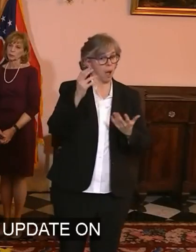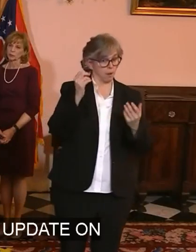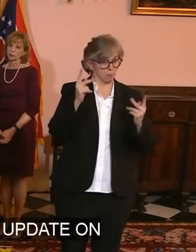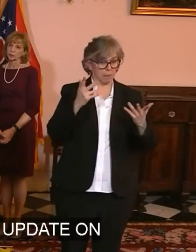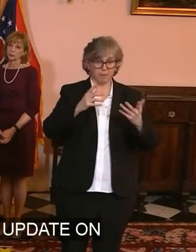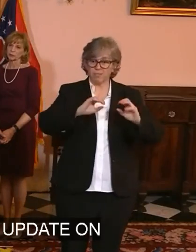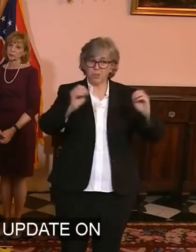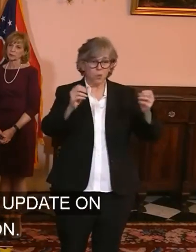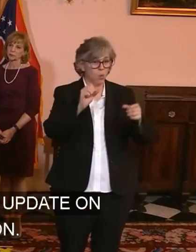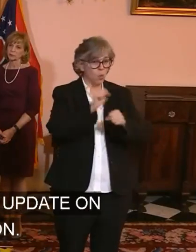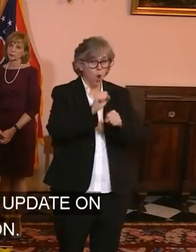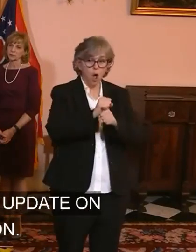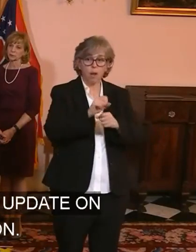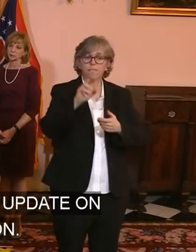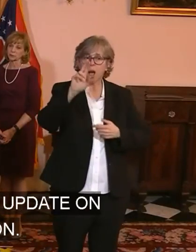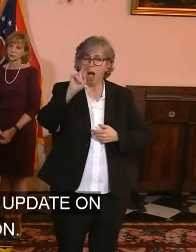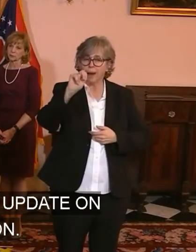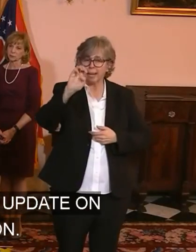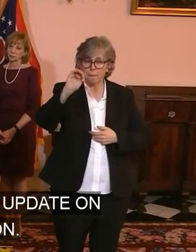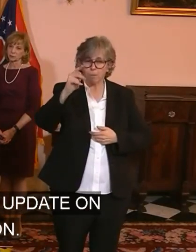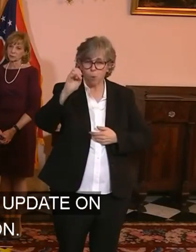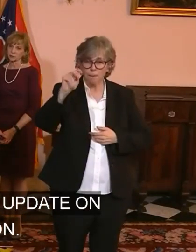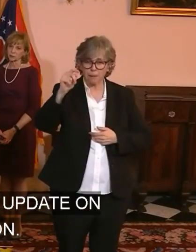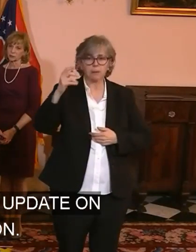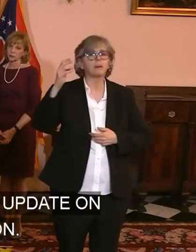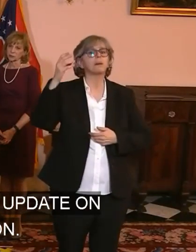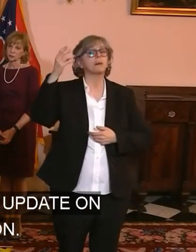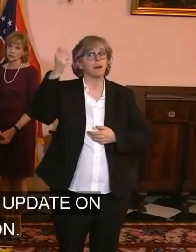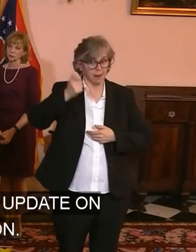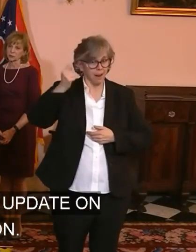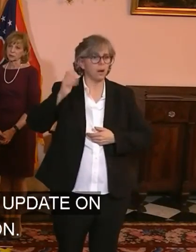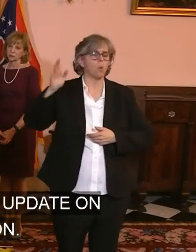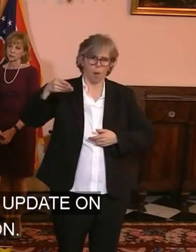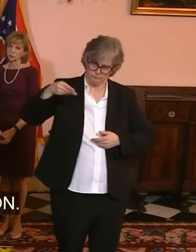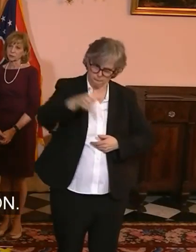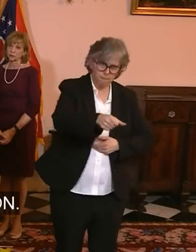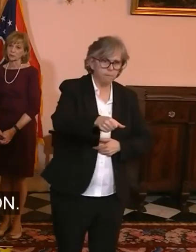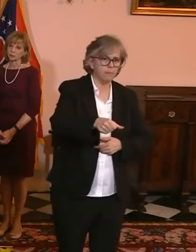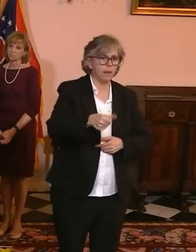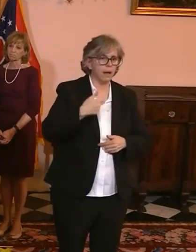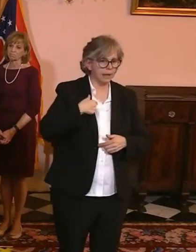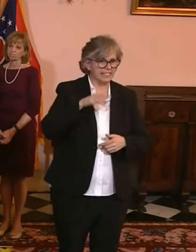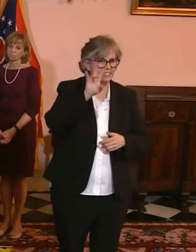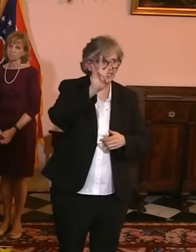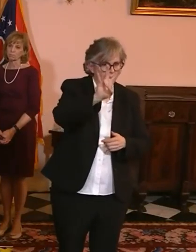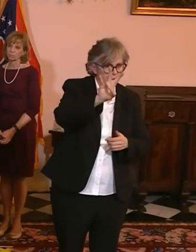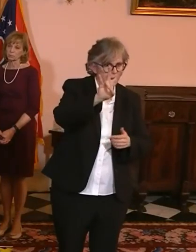had 78,000 requests for unemployment.